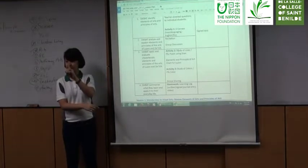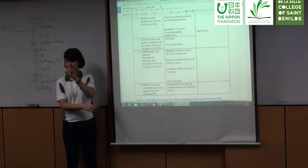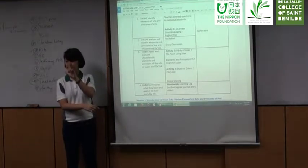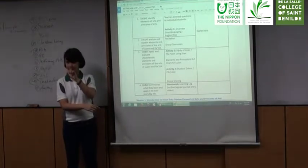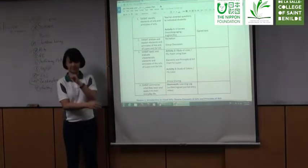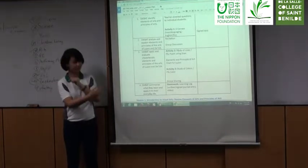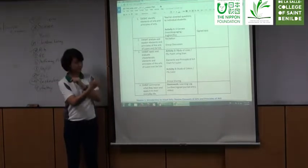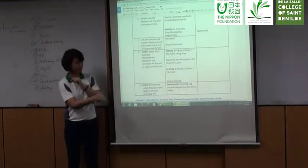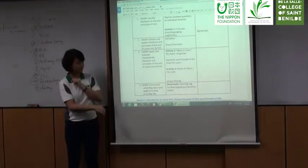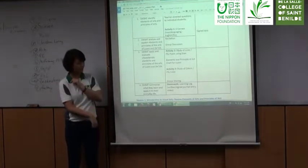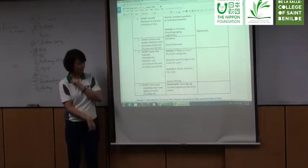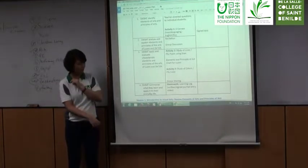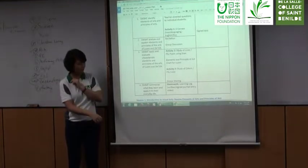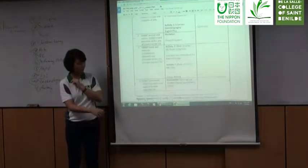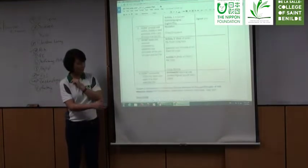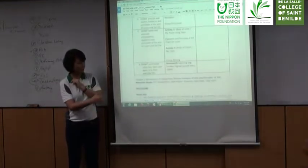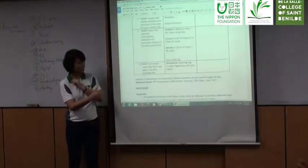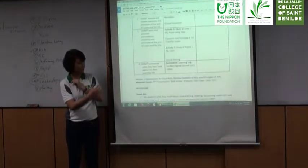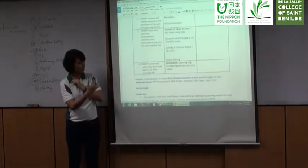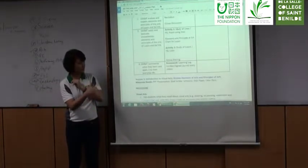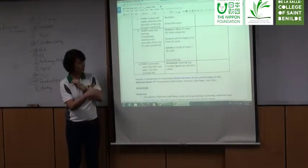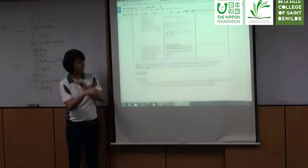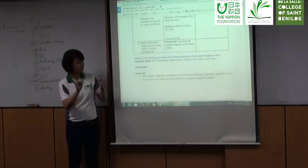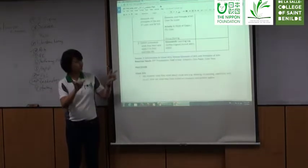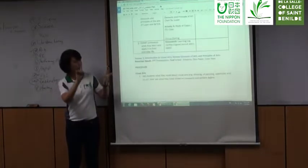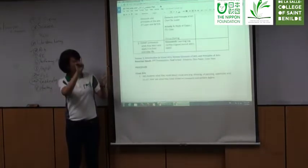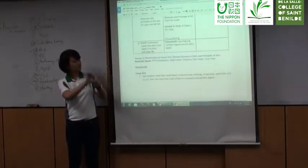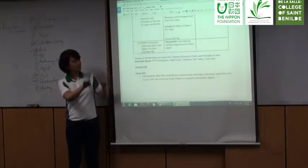And the focus is on the highlights.